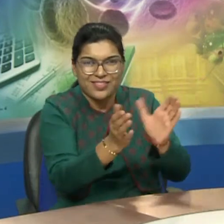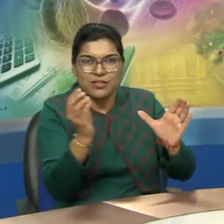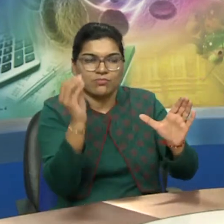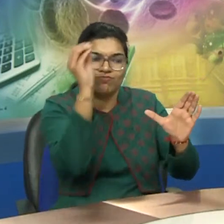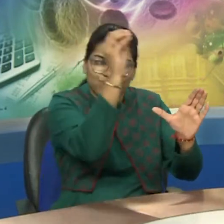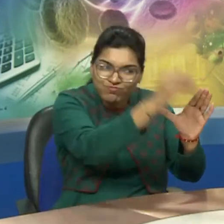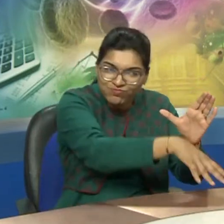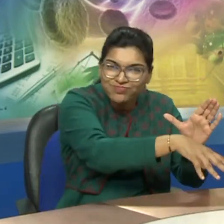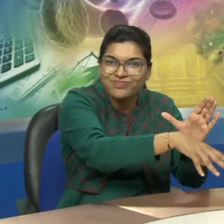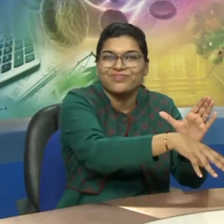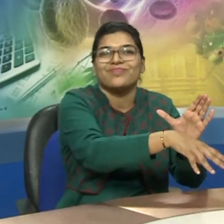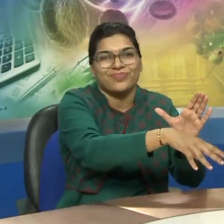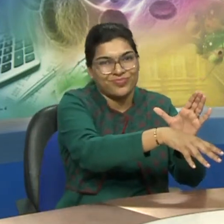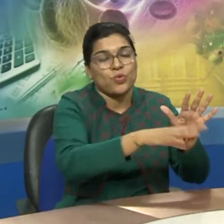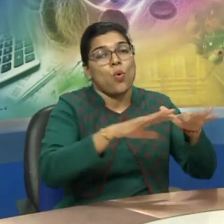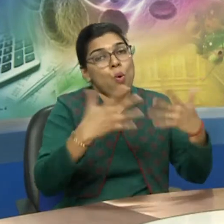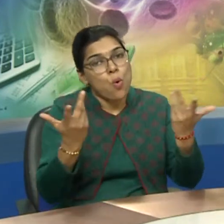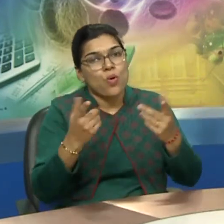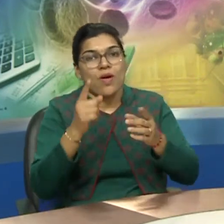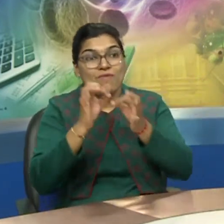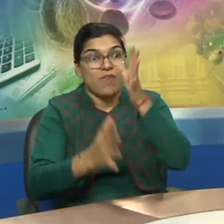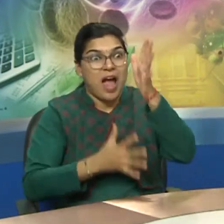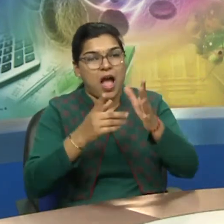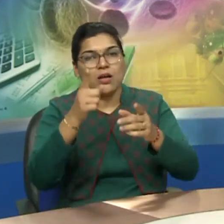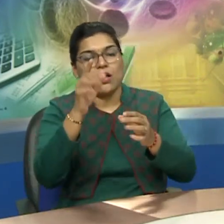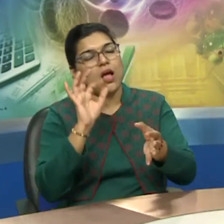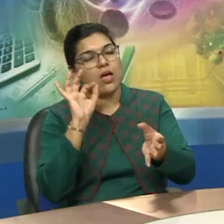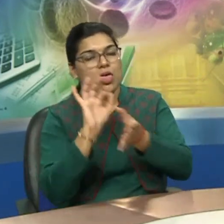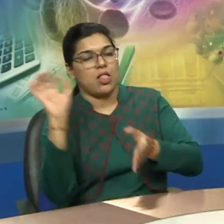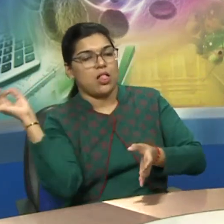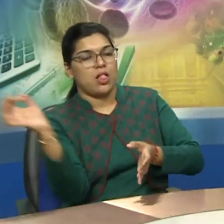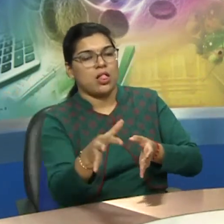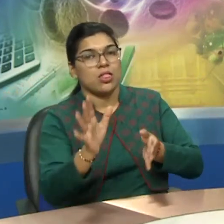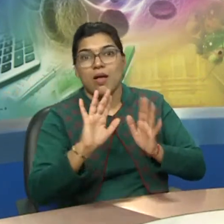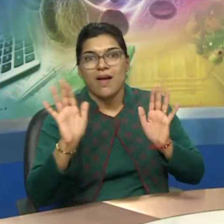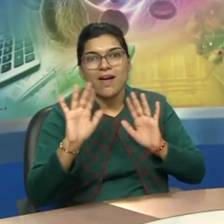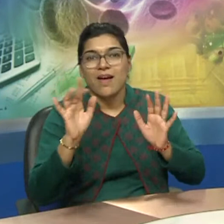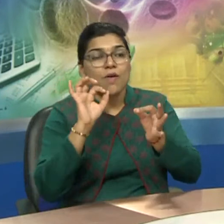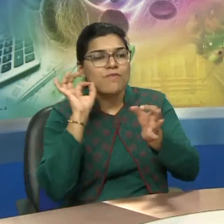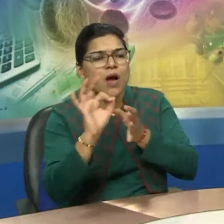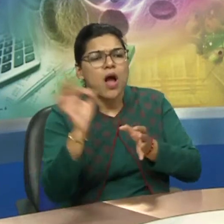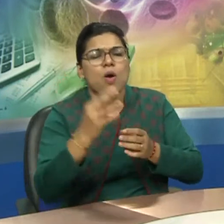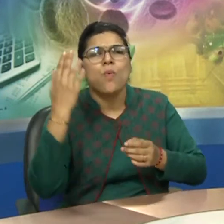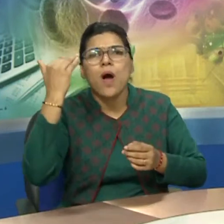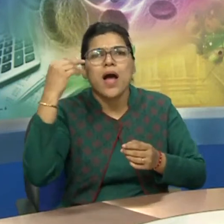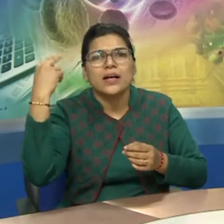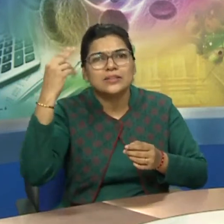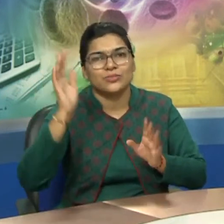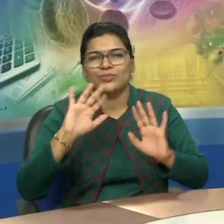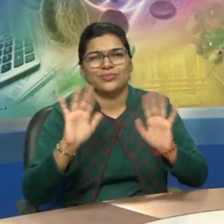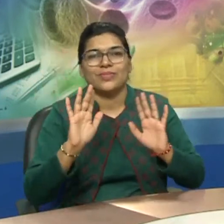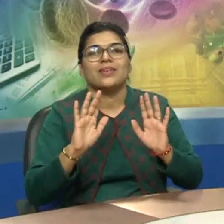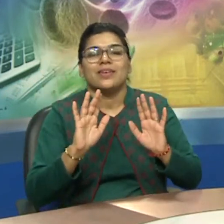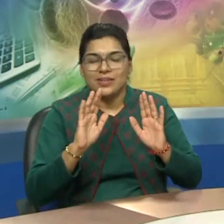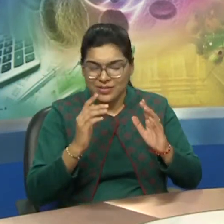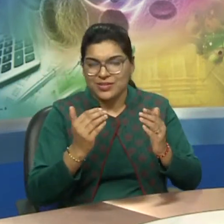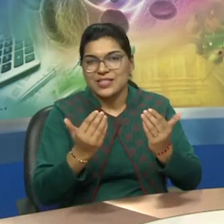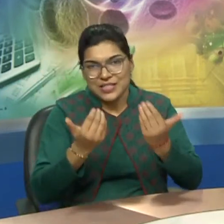we ourselves try to make them dirty, we pollute the things, then it will pollute our own